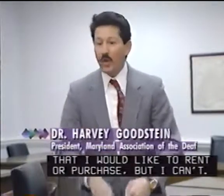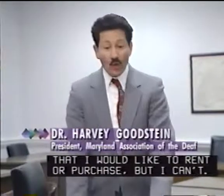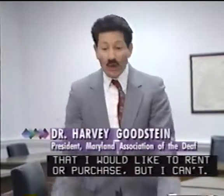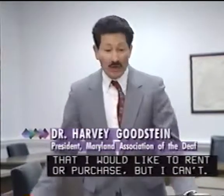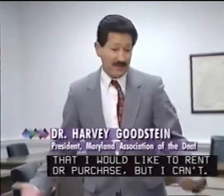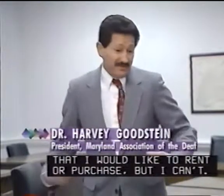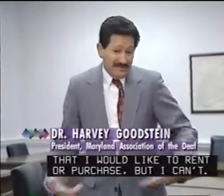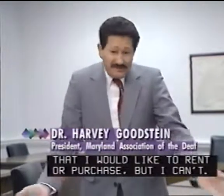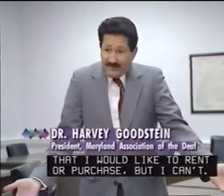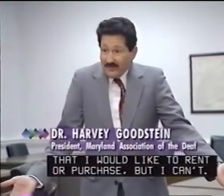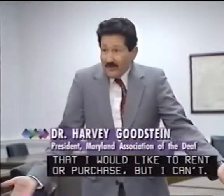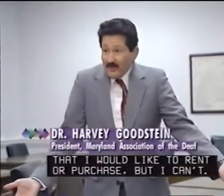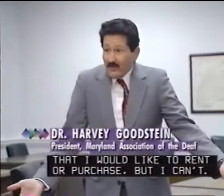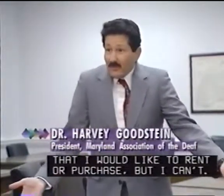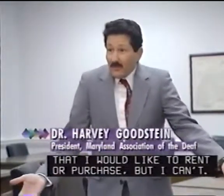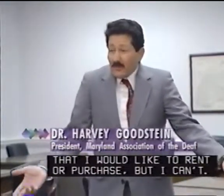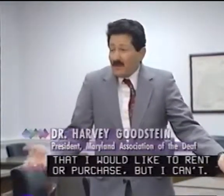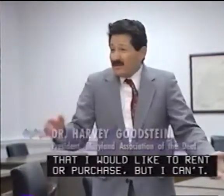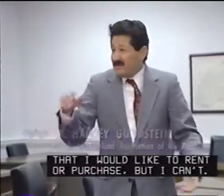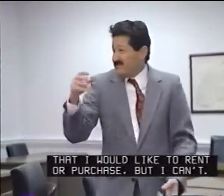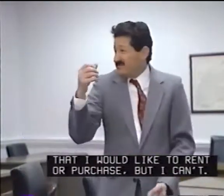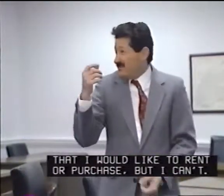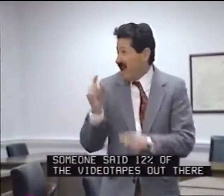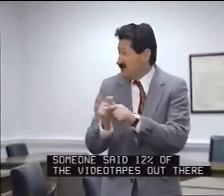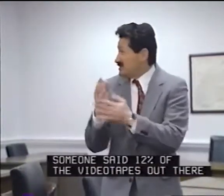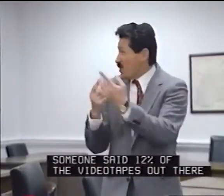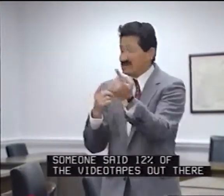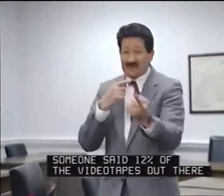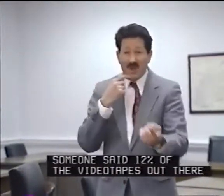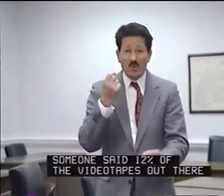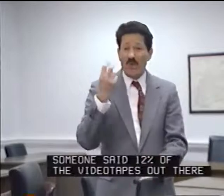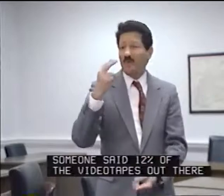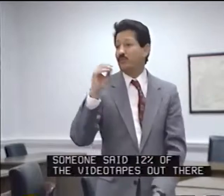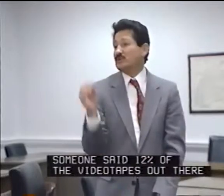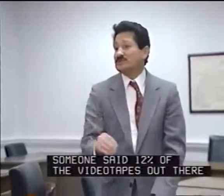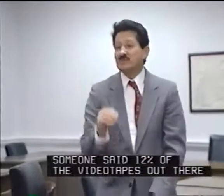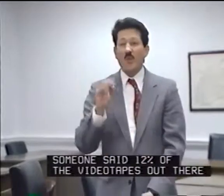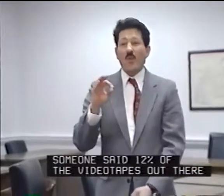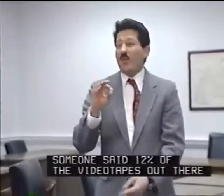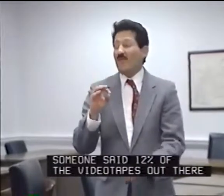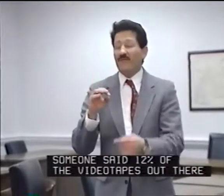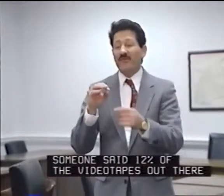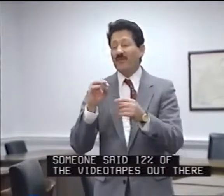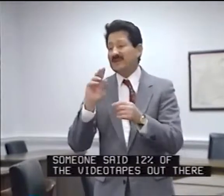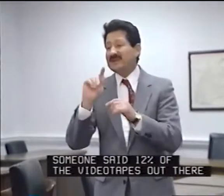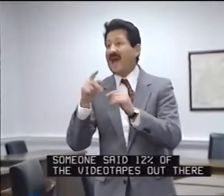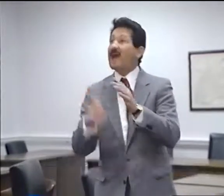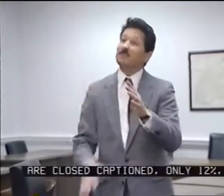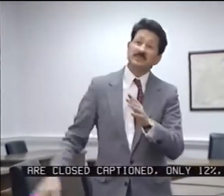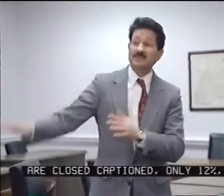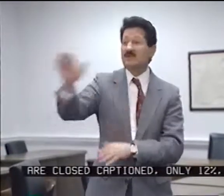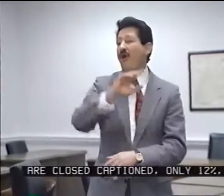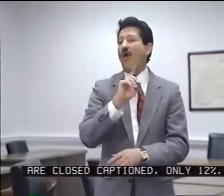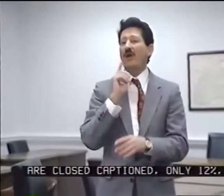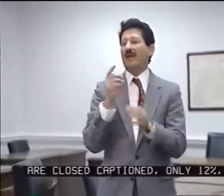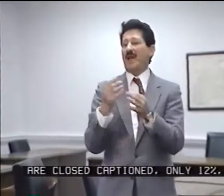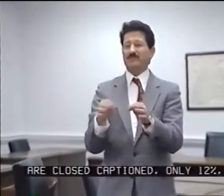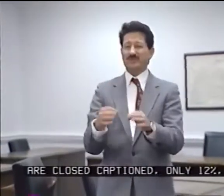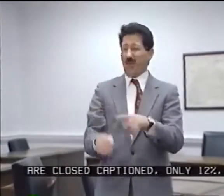like to rent or purchase, but I can't. Someone said 12% of the videotapes out there are closed captioned. Only